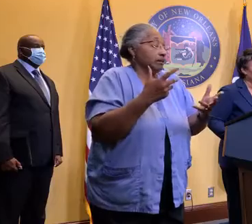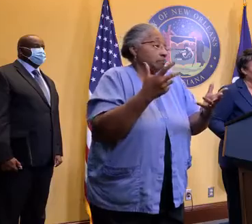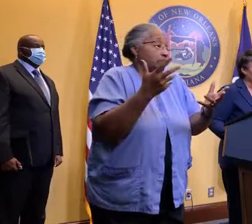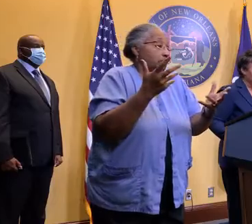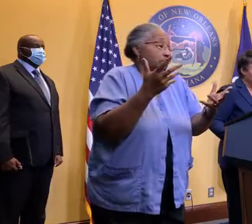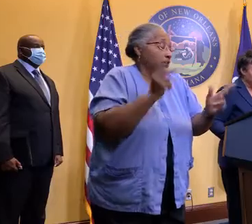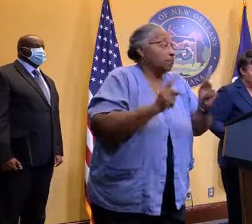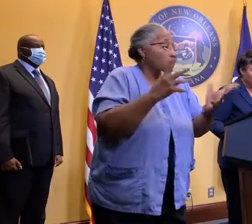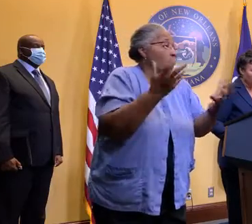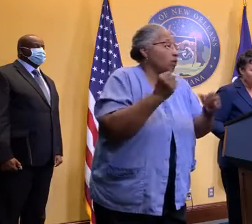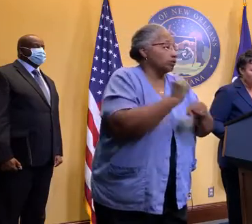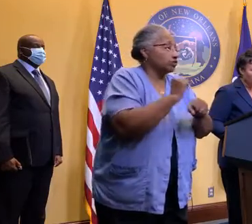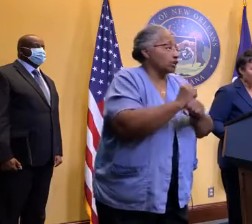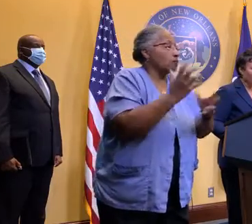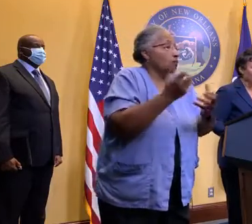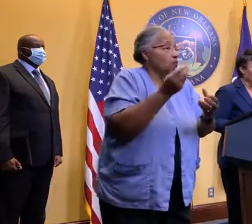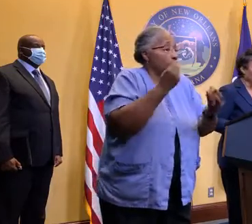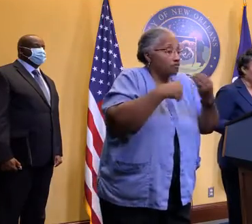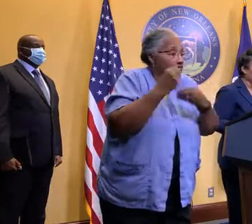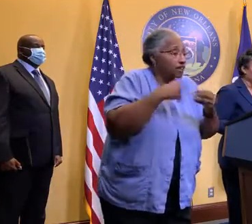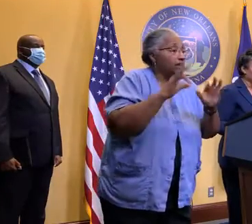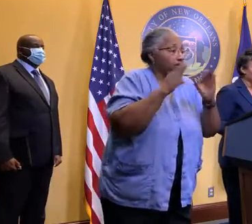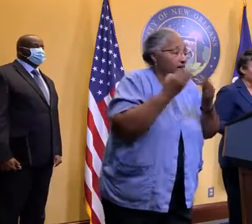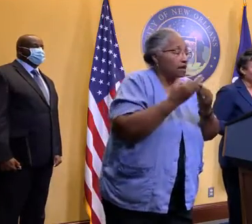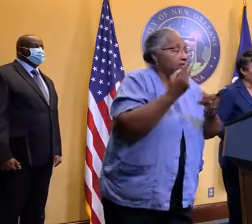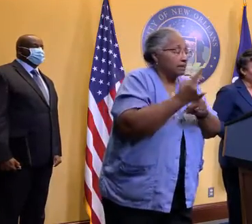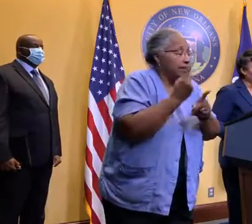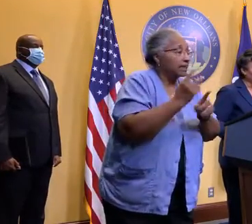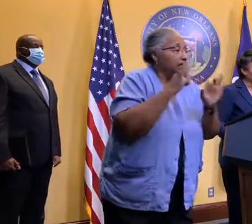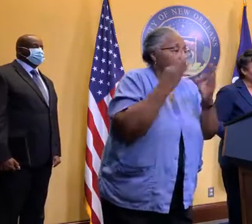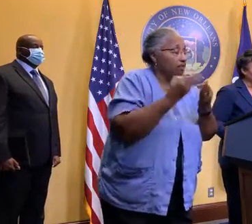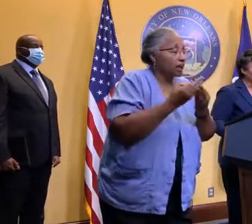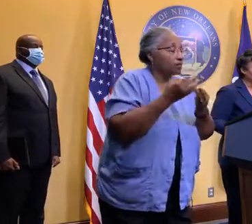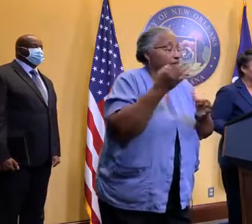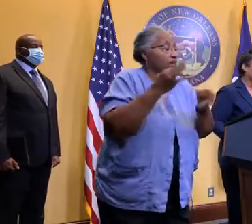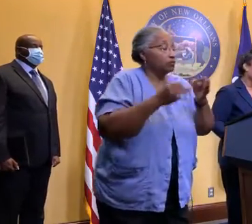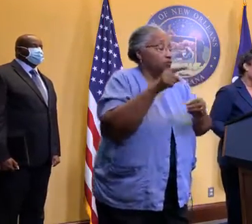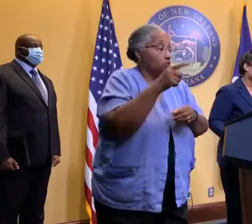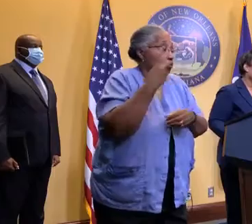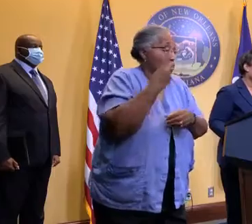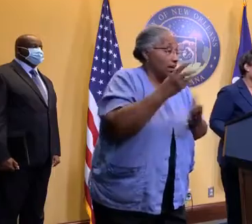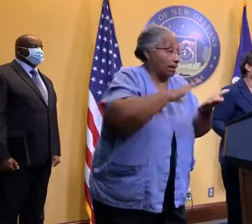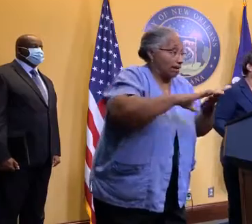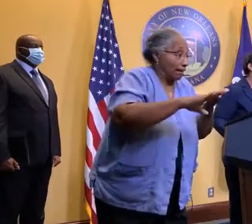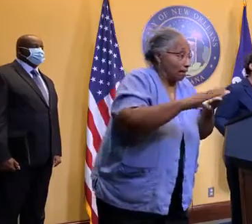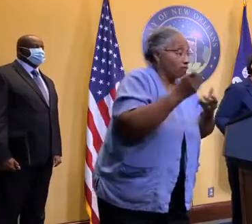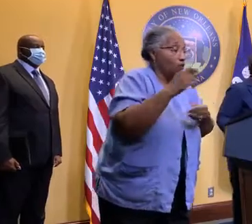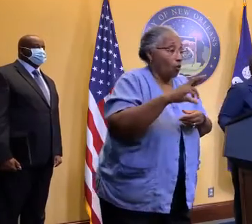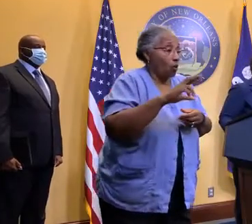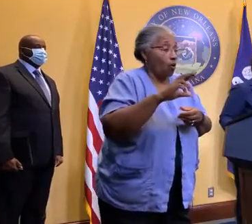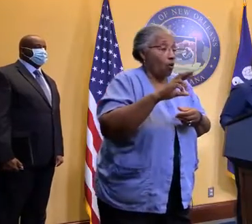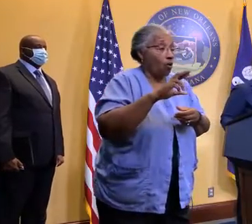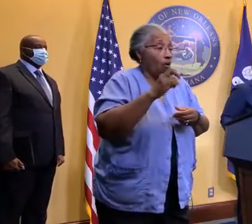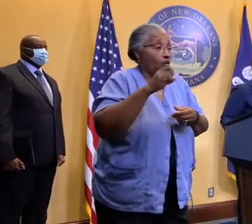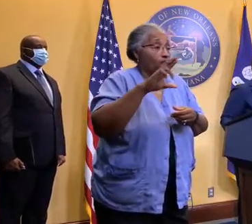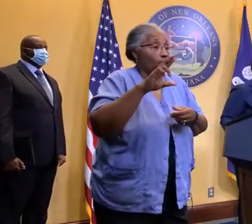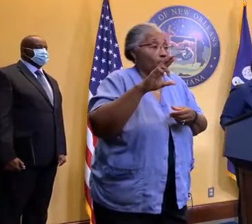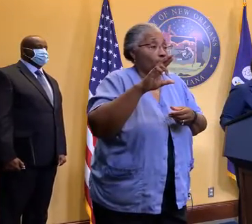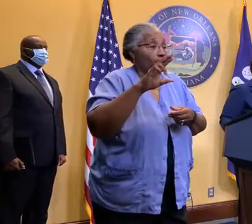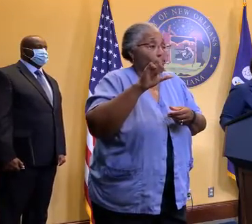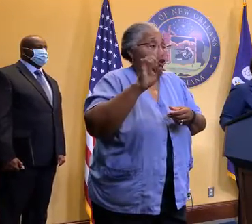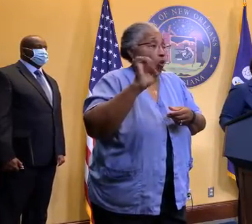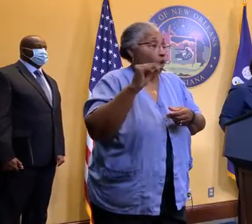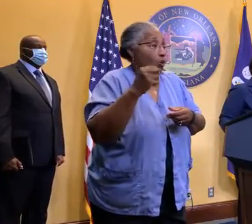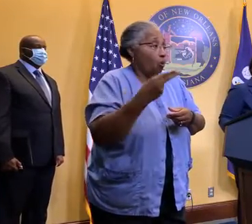care of themselves. And so when you think about furlough versus a layoff, I think our people would choose the furlough. And